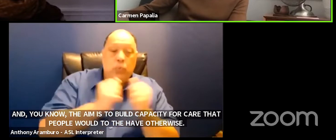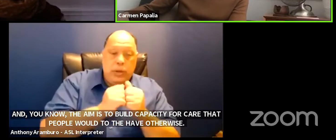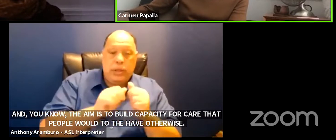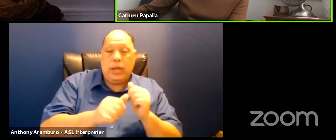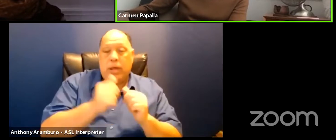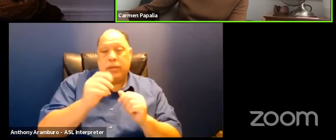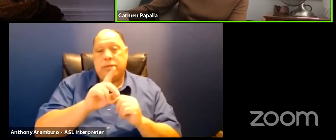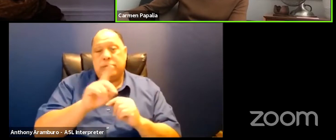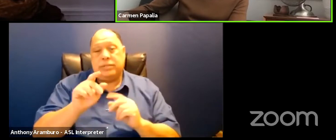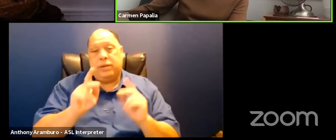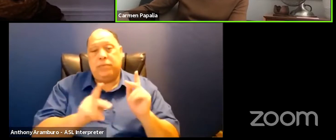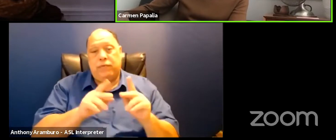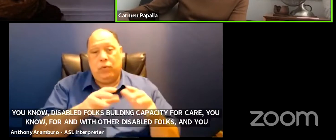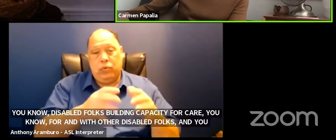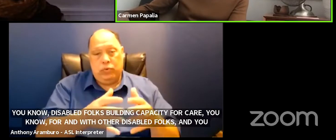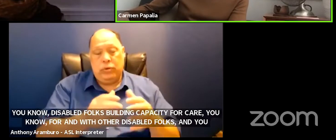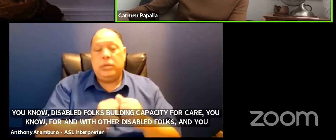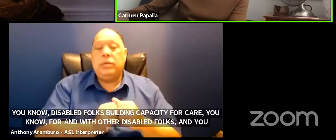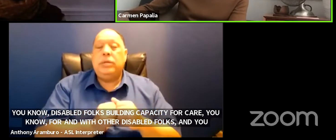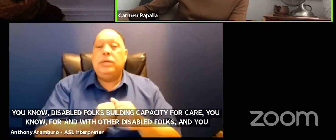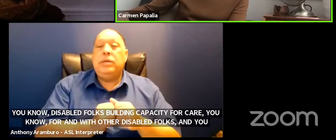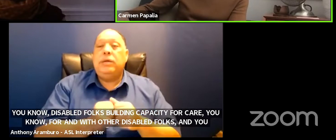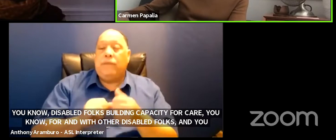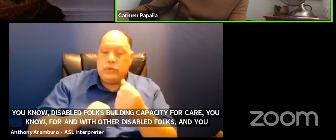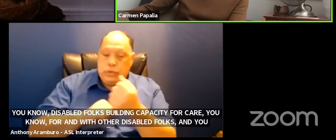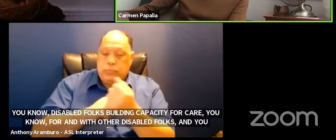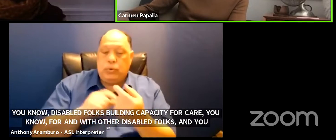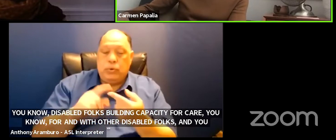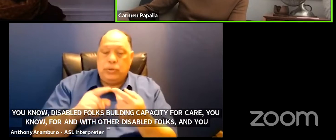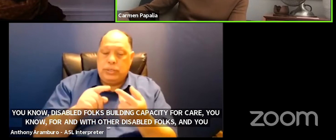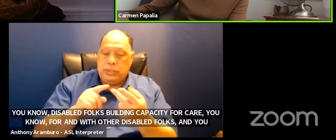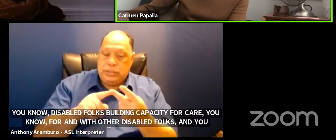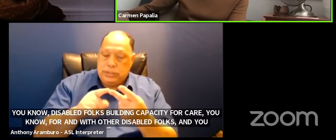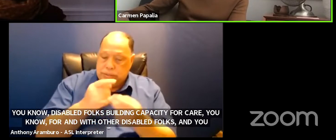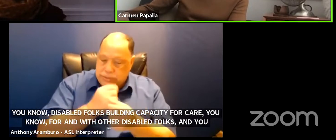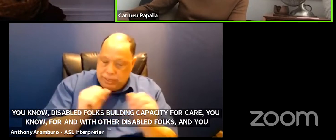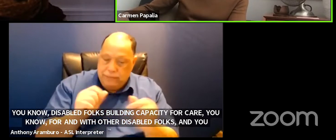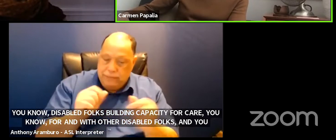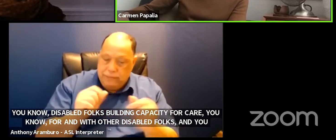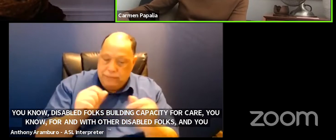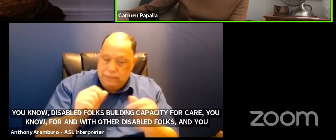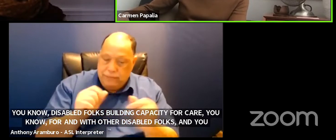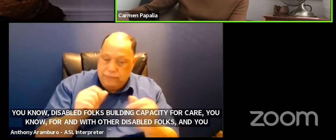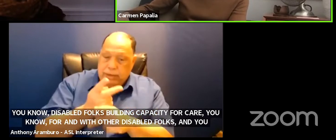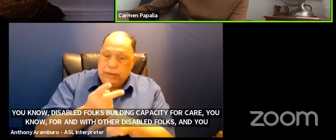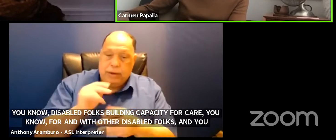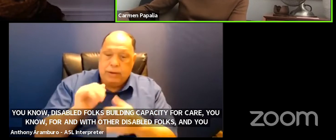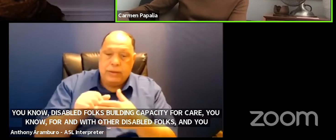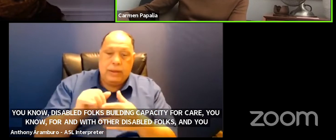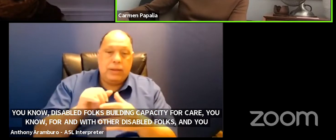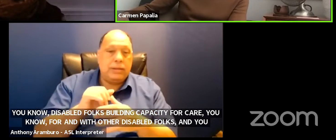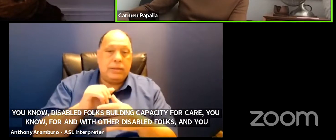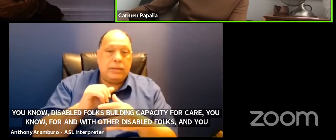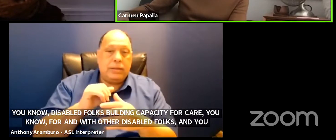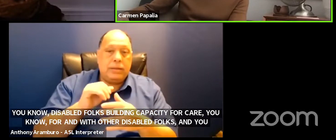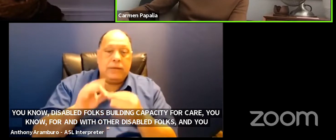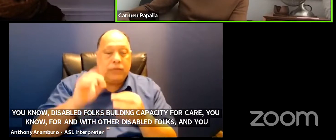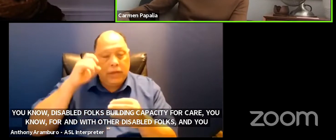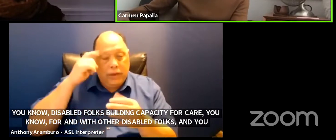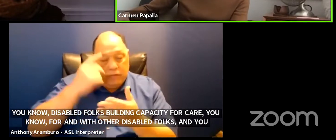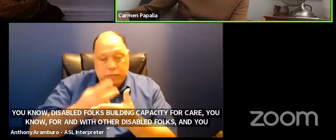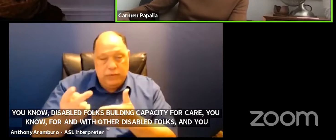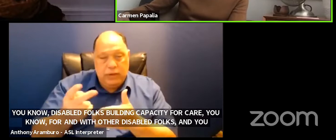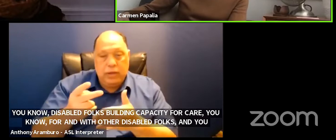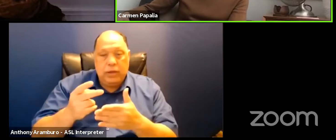know, for you know, support, safety, care that they wouldn't have on account of governmental failure, on account of